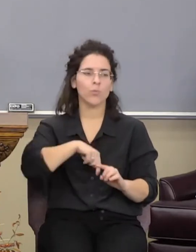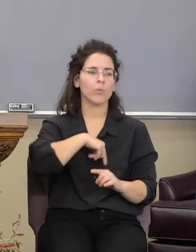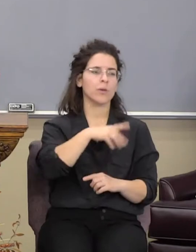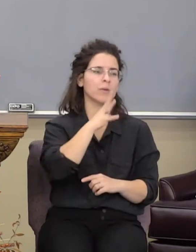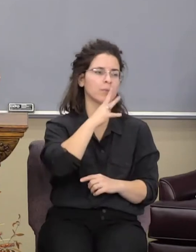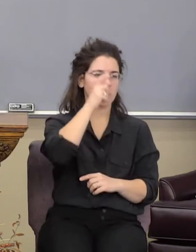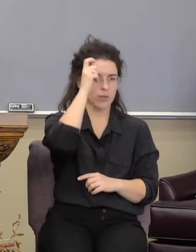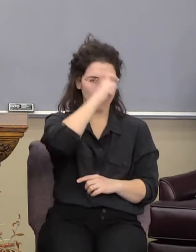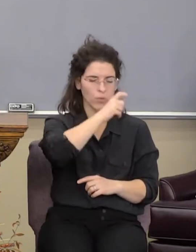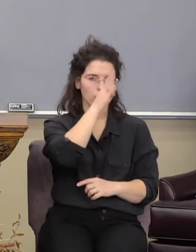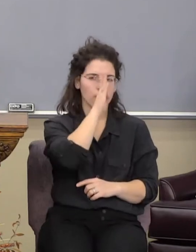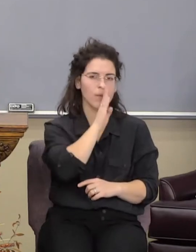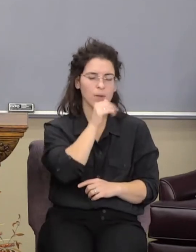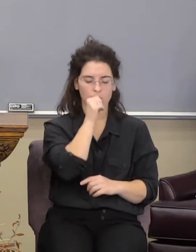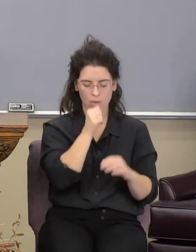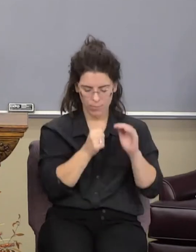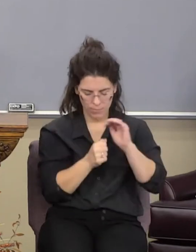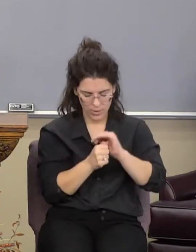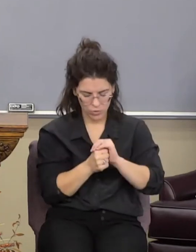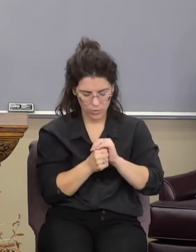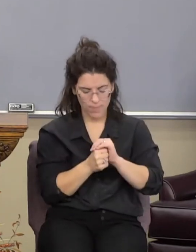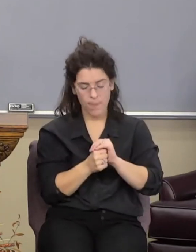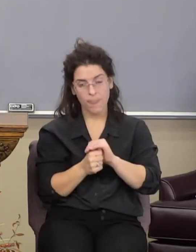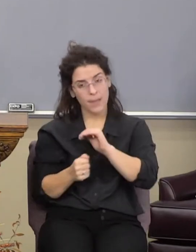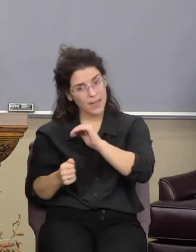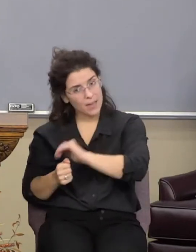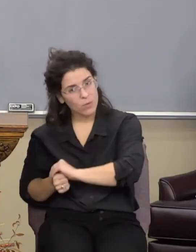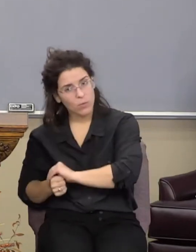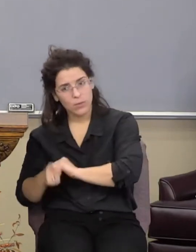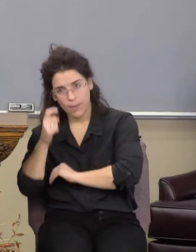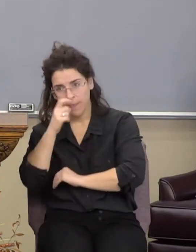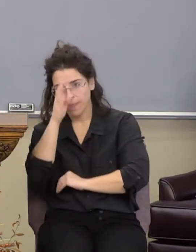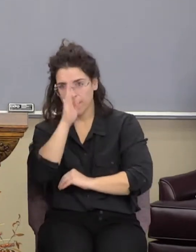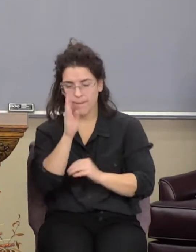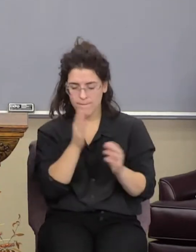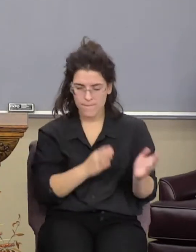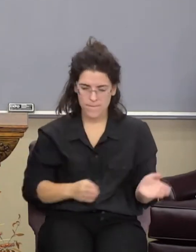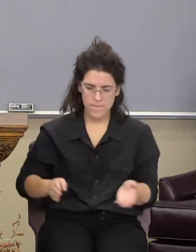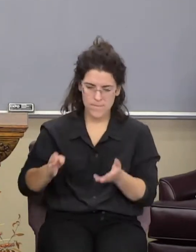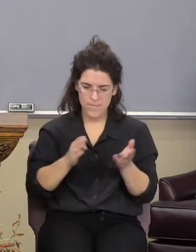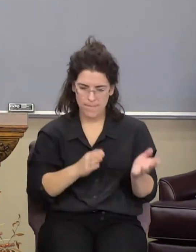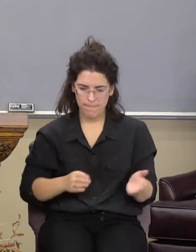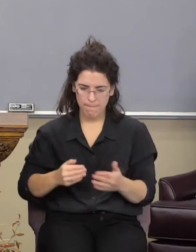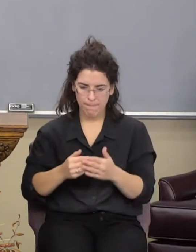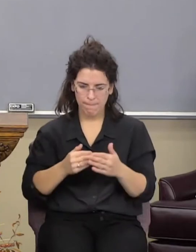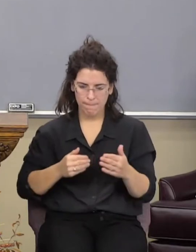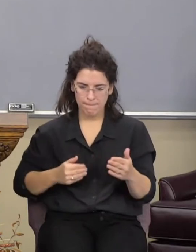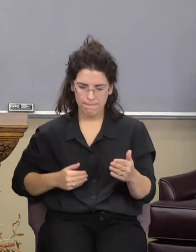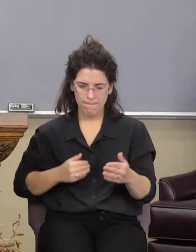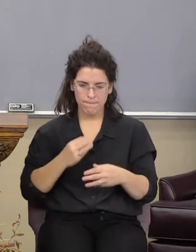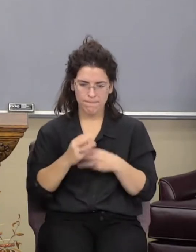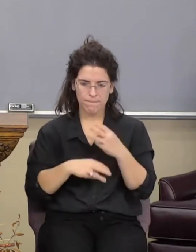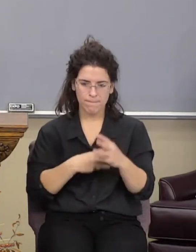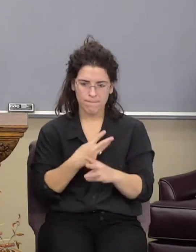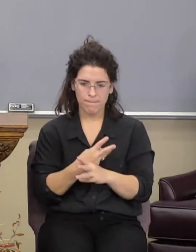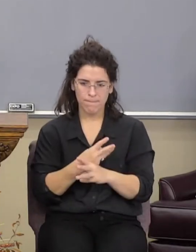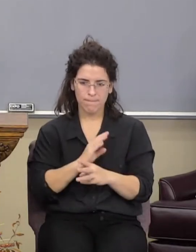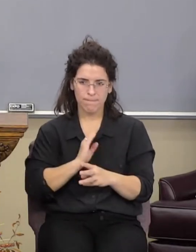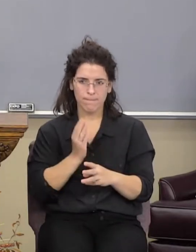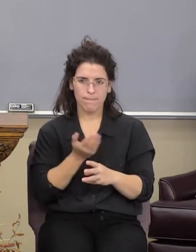of God in a mystery, even the hidden wisdom, which God ordained before the world unto